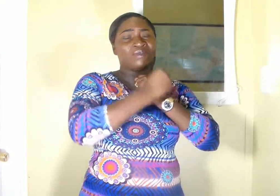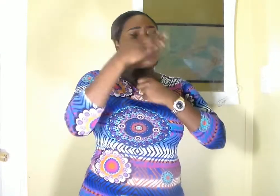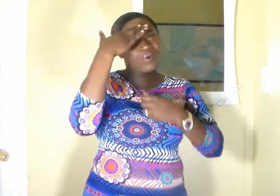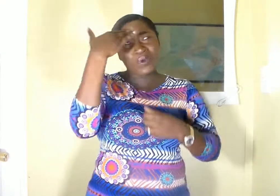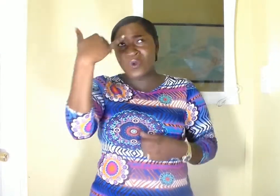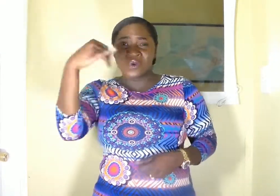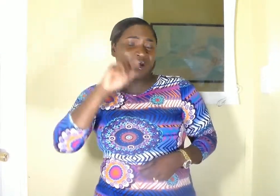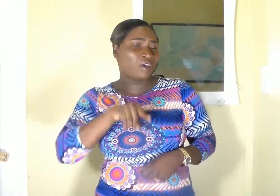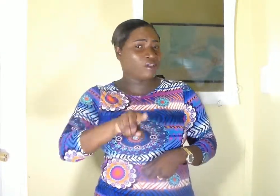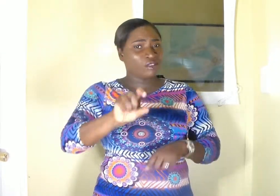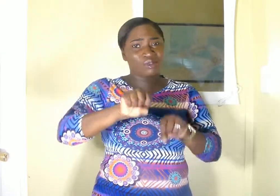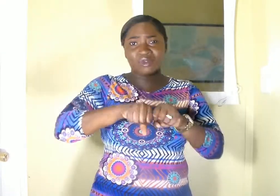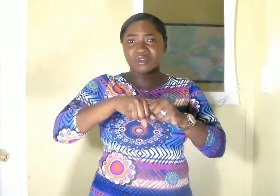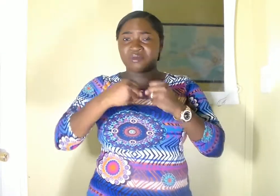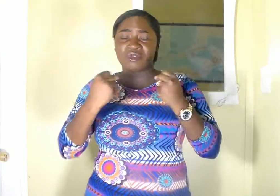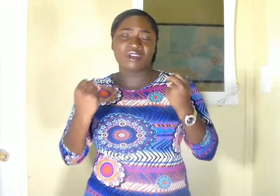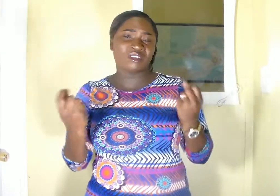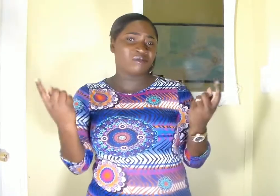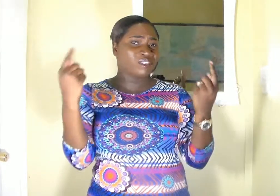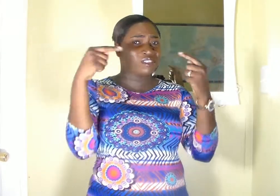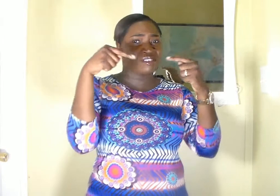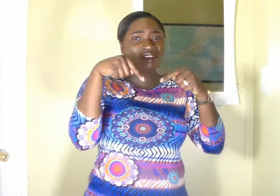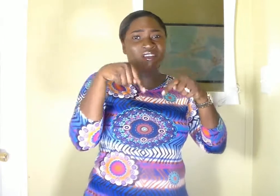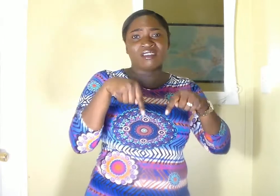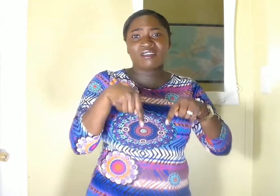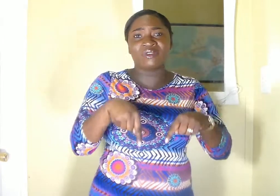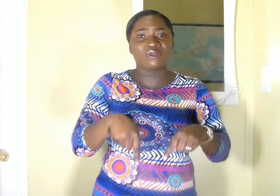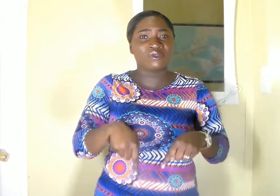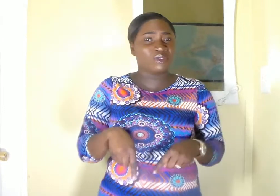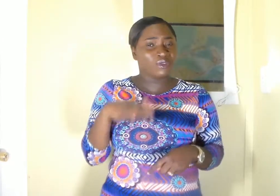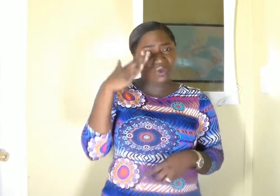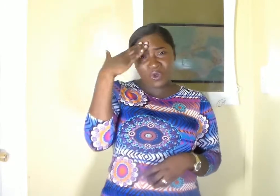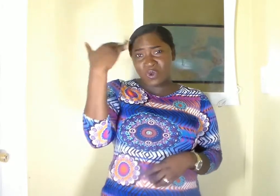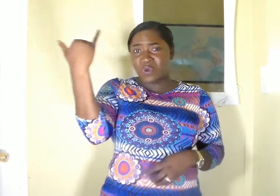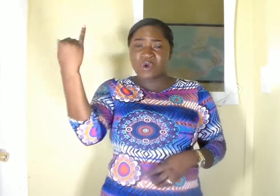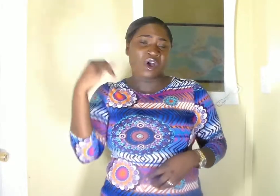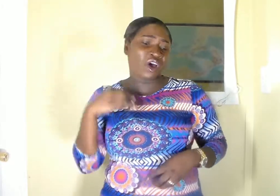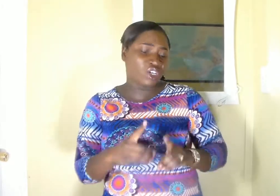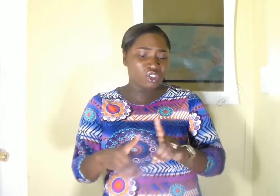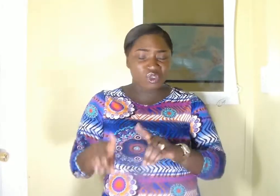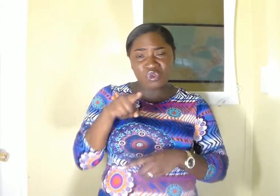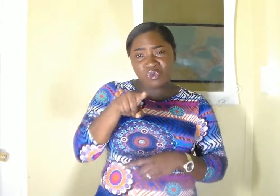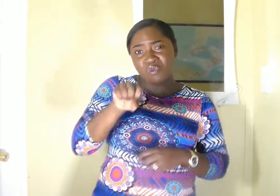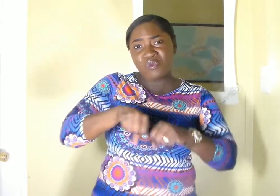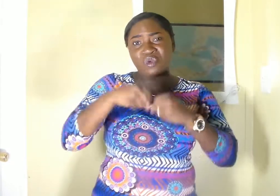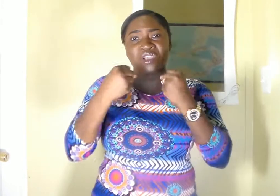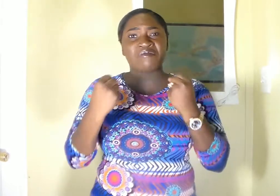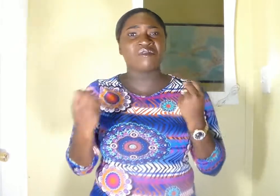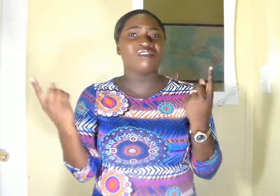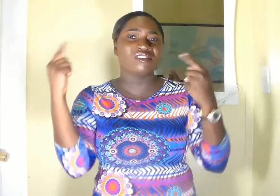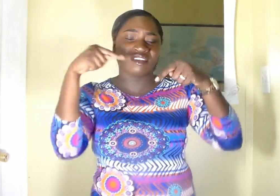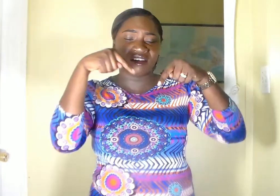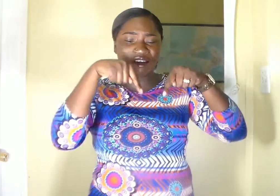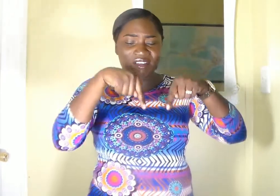Why does it break me down Why do you break me down